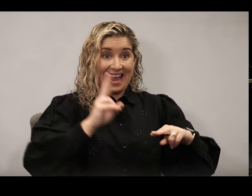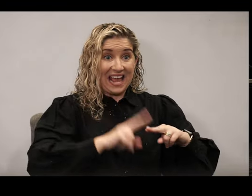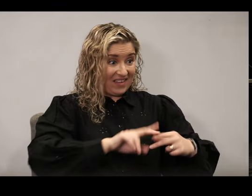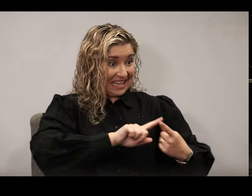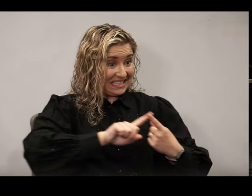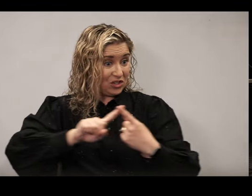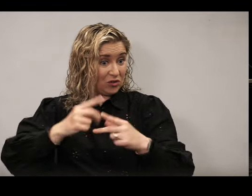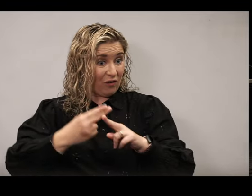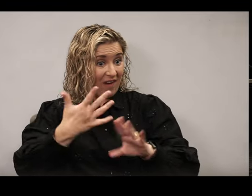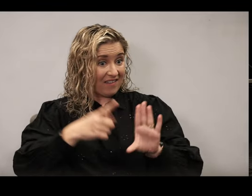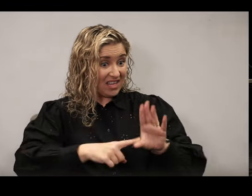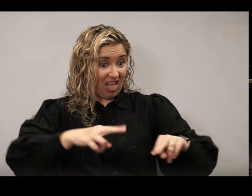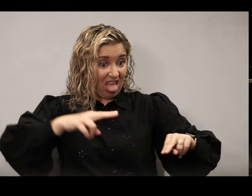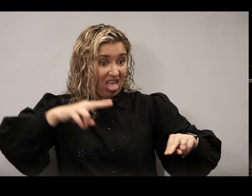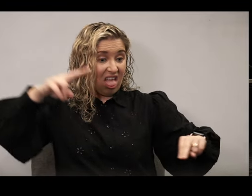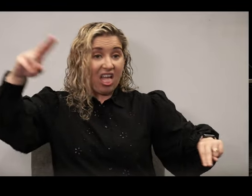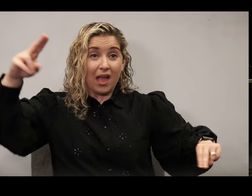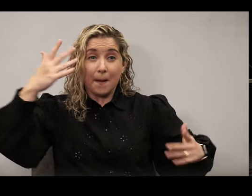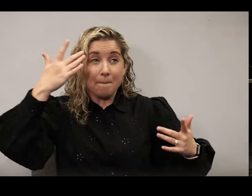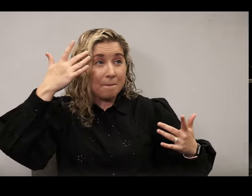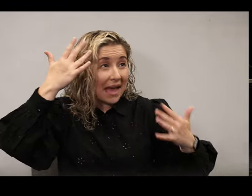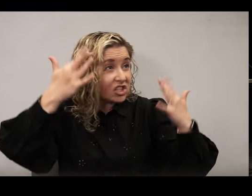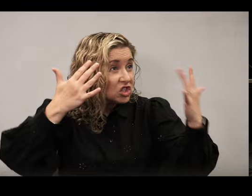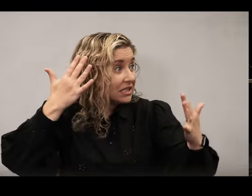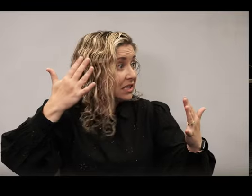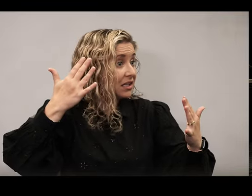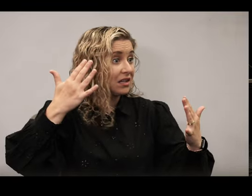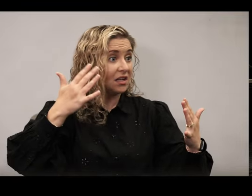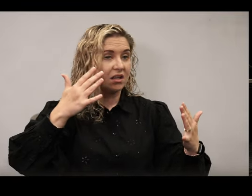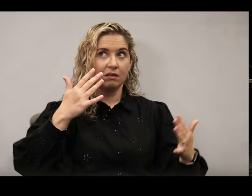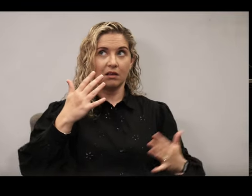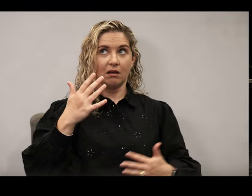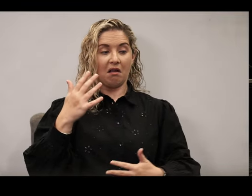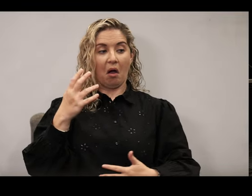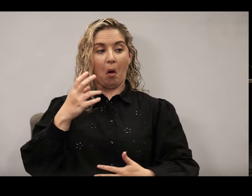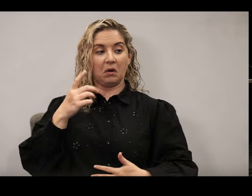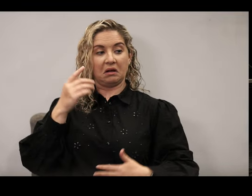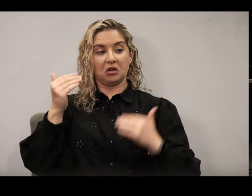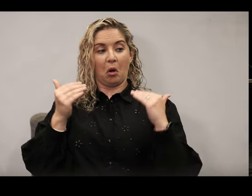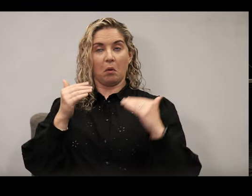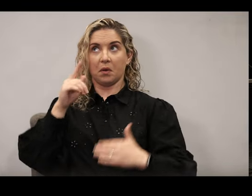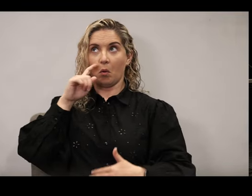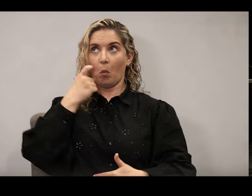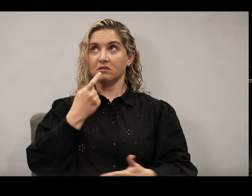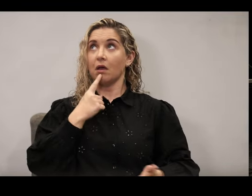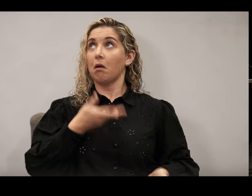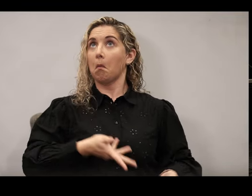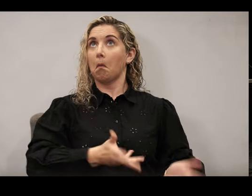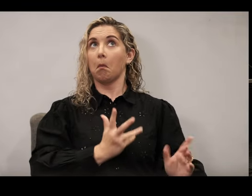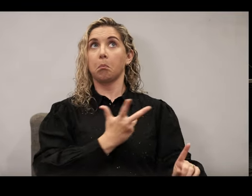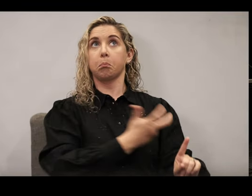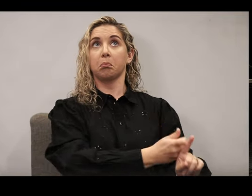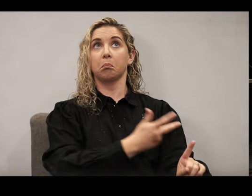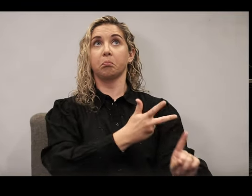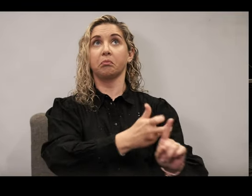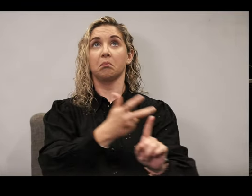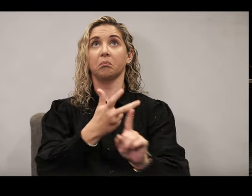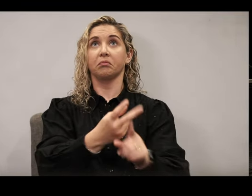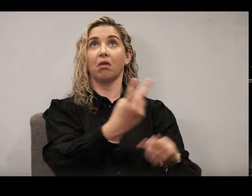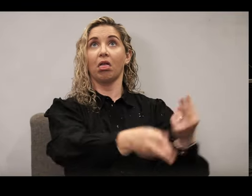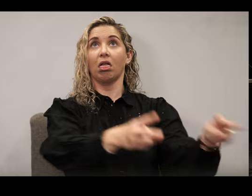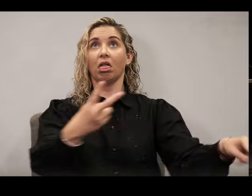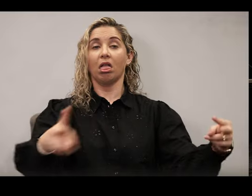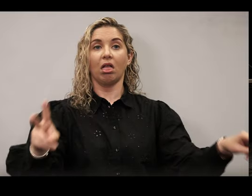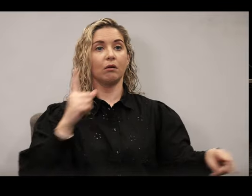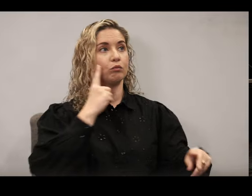next 5 years, imagine where we'll be. And soon they're broadening the legislation to those with mental health issues. Now, you can see where this is heading, can't